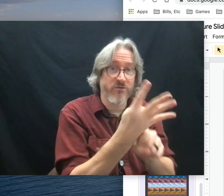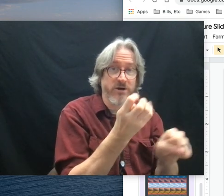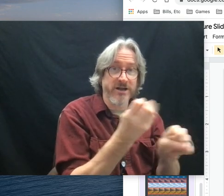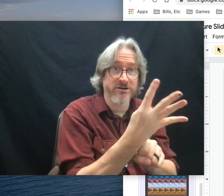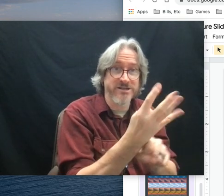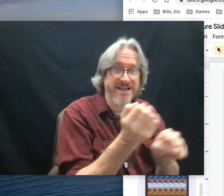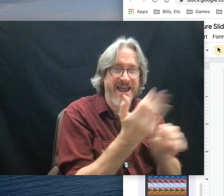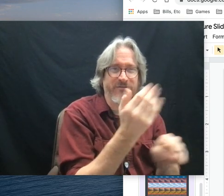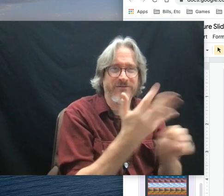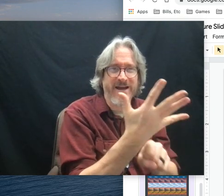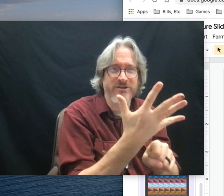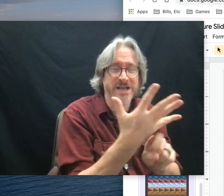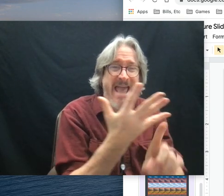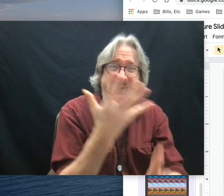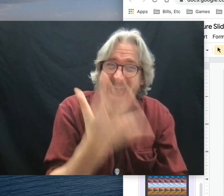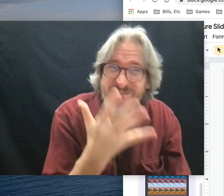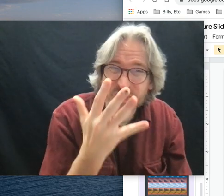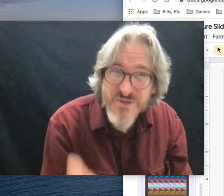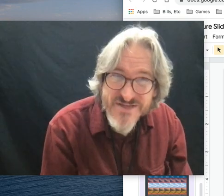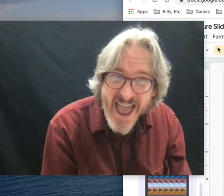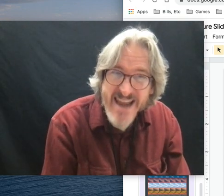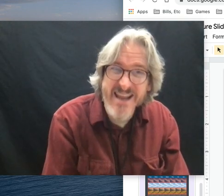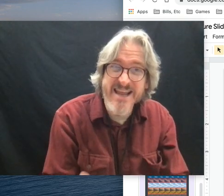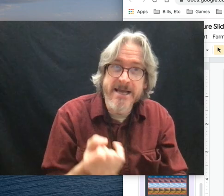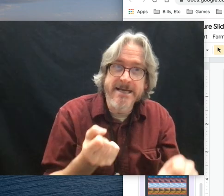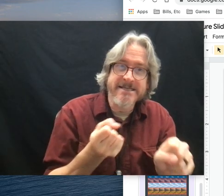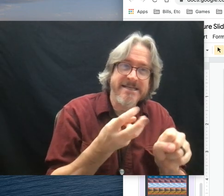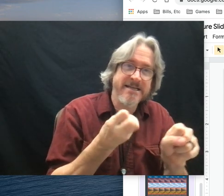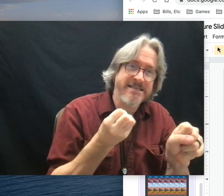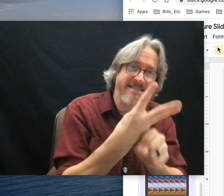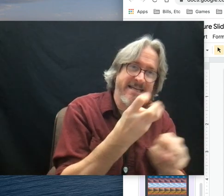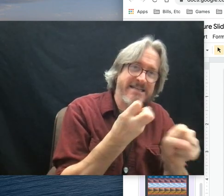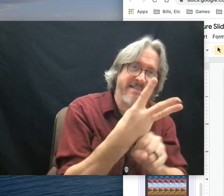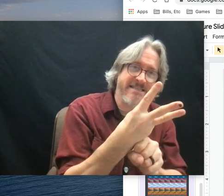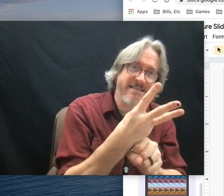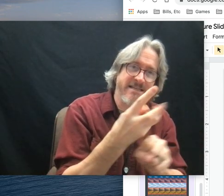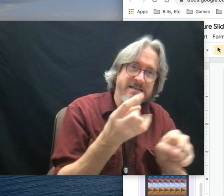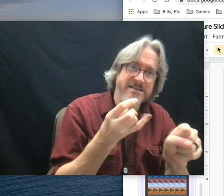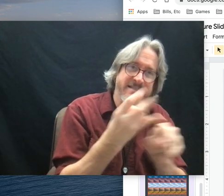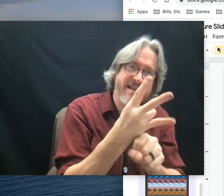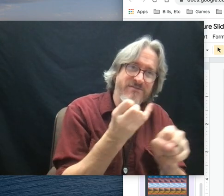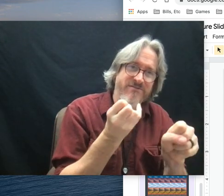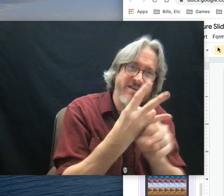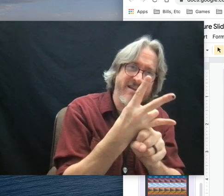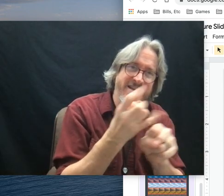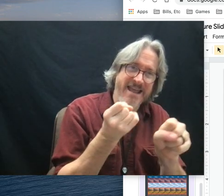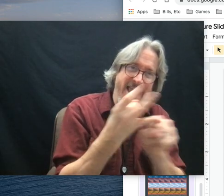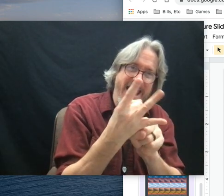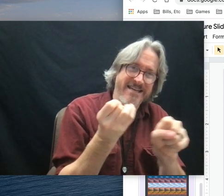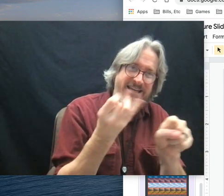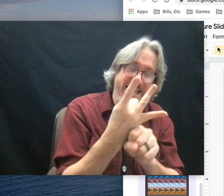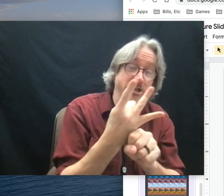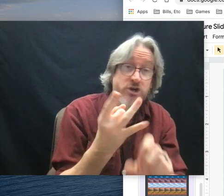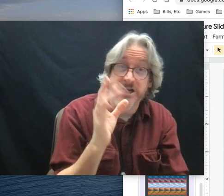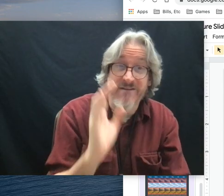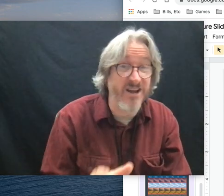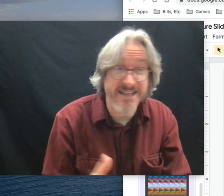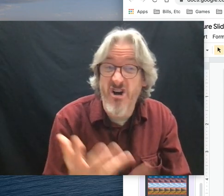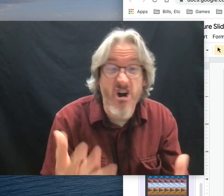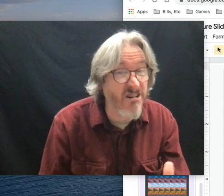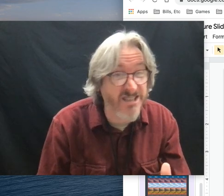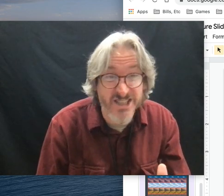every 4 years, every 5 years. After that, six, seven, eight, you're